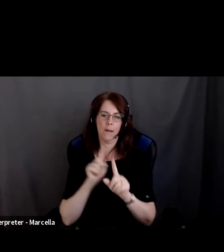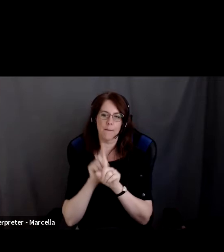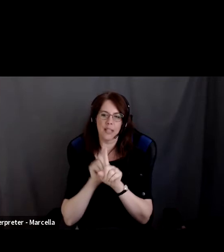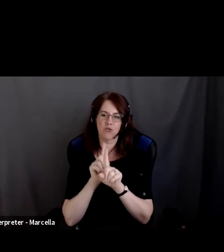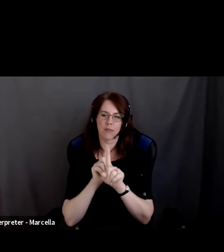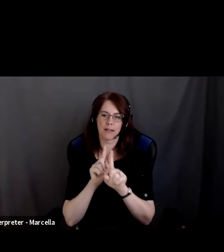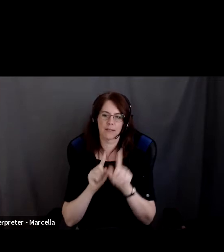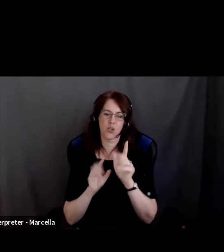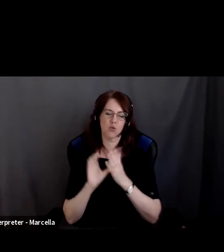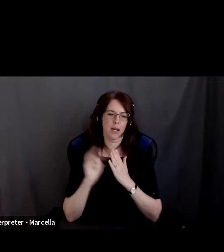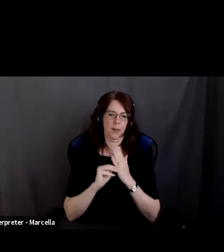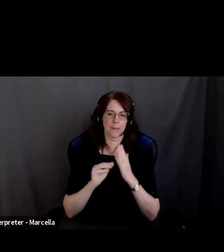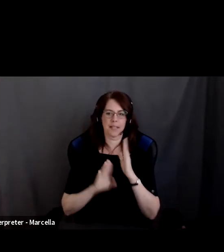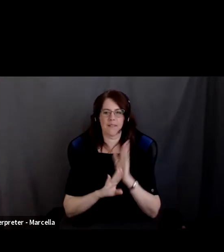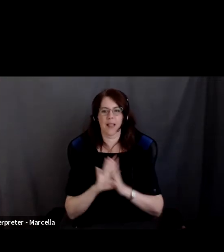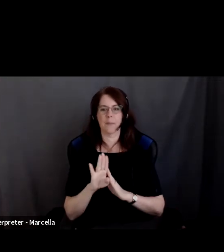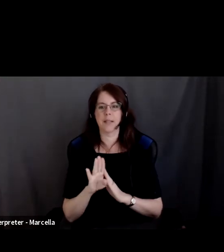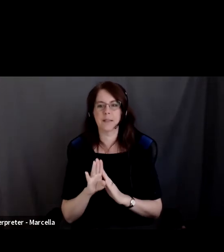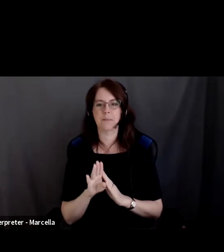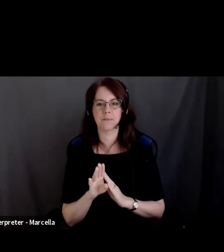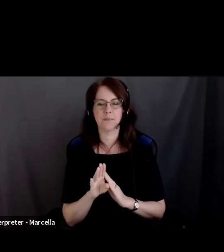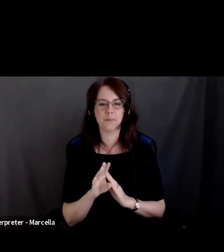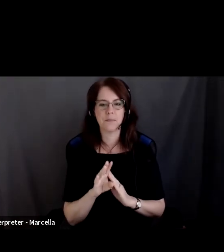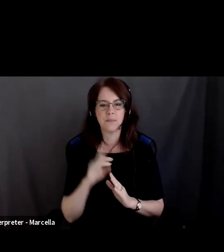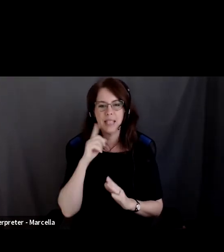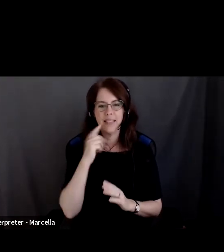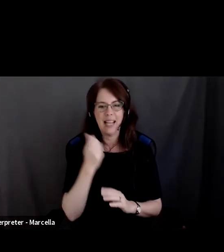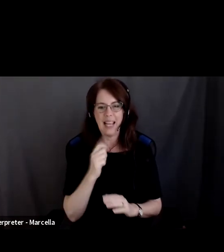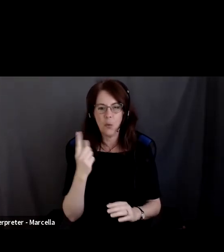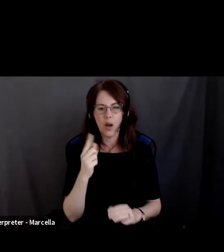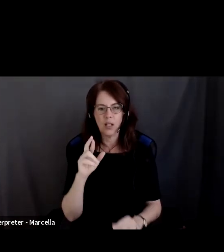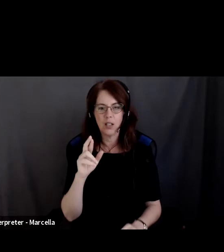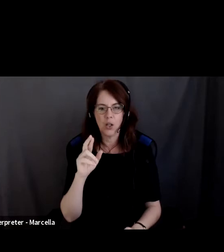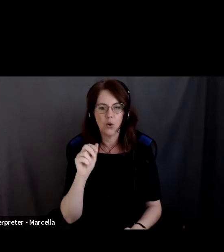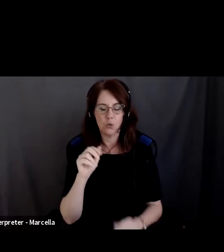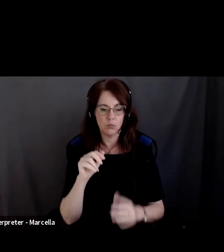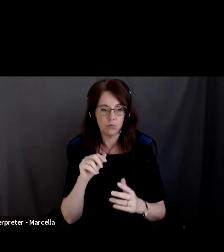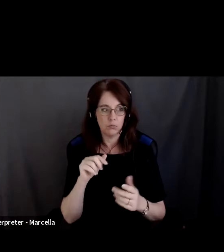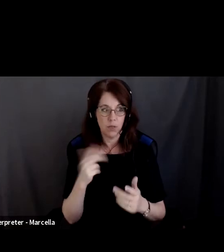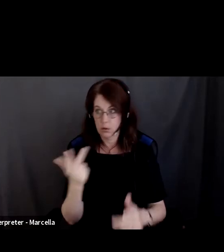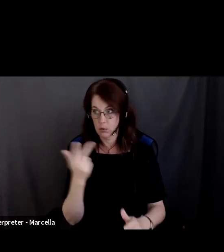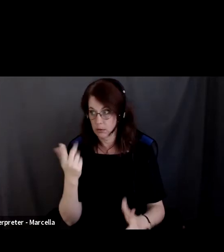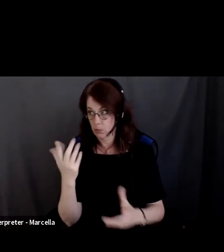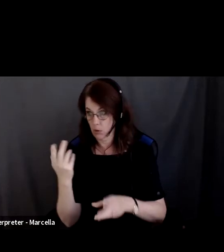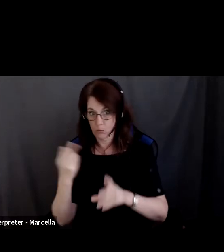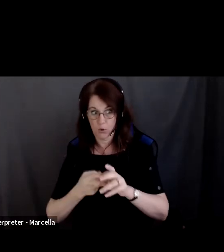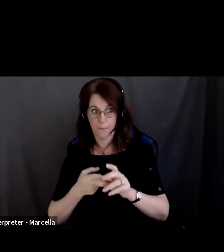development. And I think that, and anyone, Rena or Christina or Ashley, if you want to jump